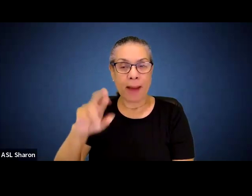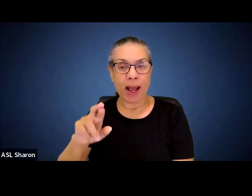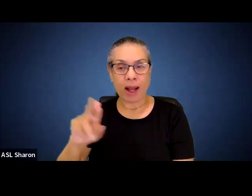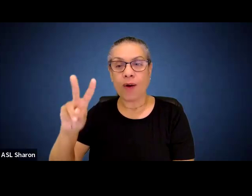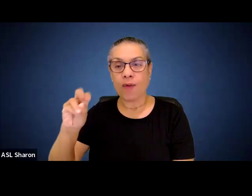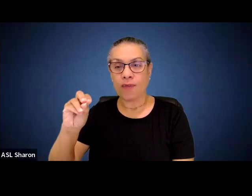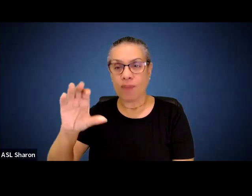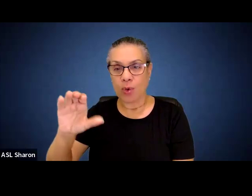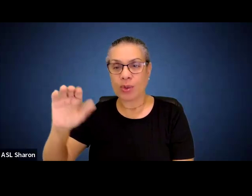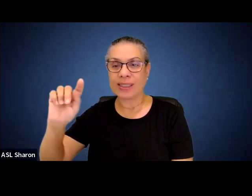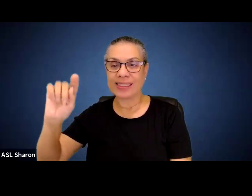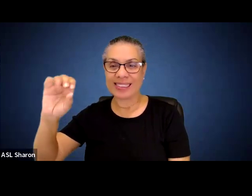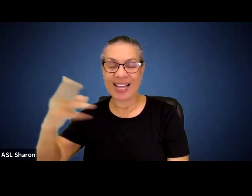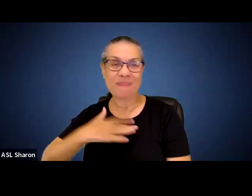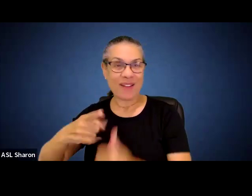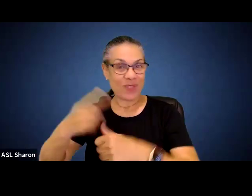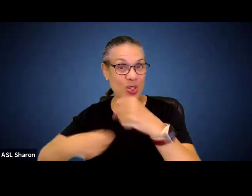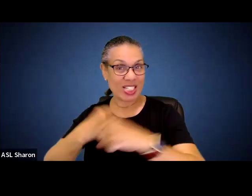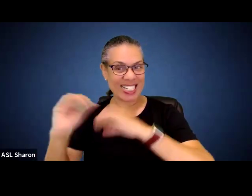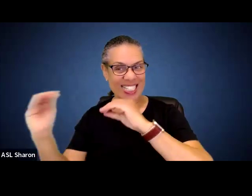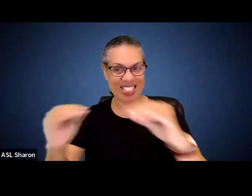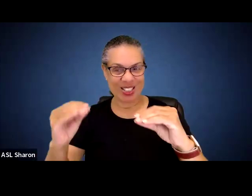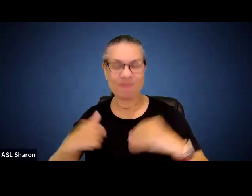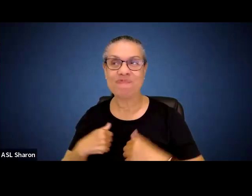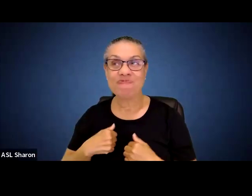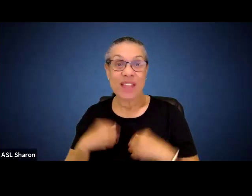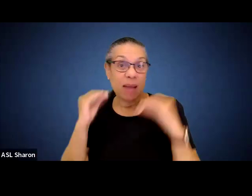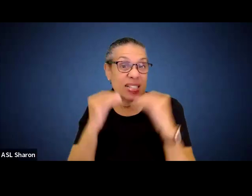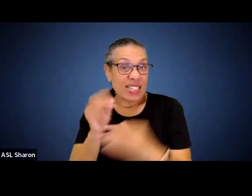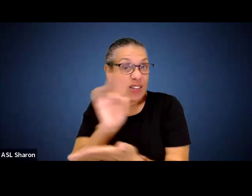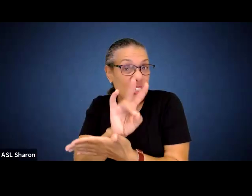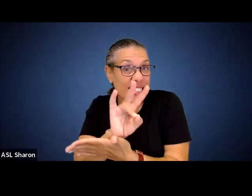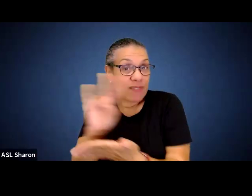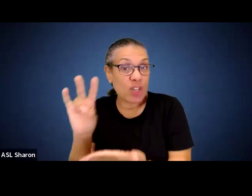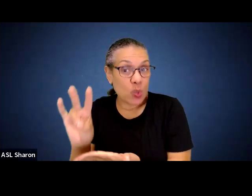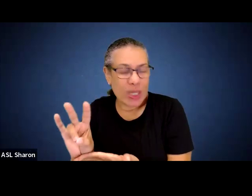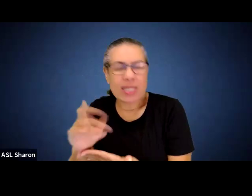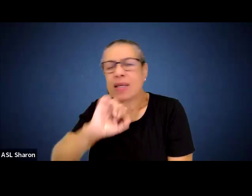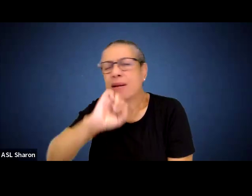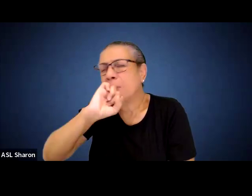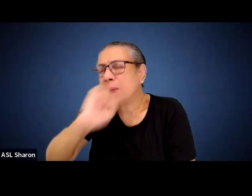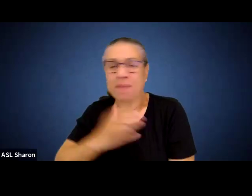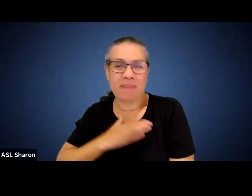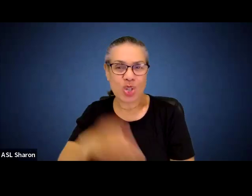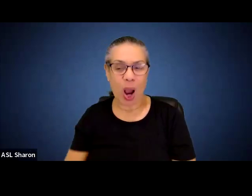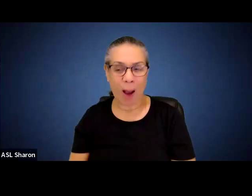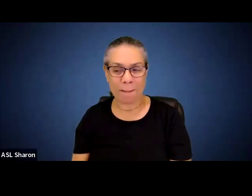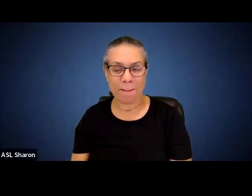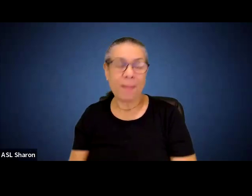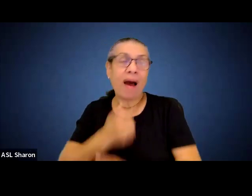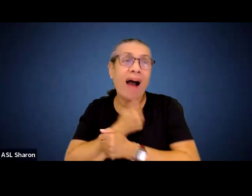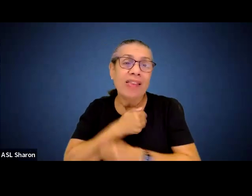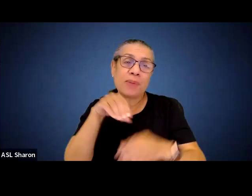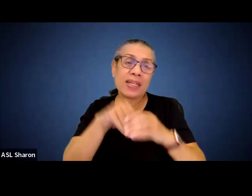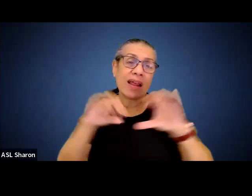Vocational, and this is my first year teaching. So I've been teaching for only 7 weeks, but I already love my job. I love being in the